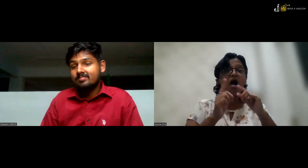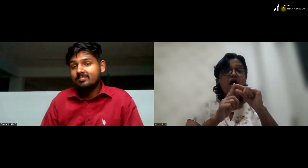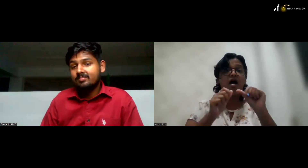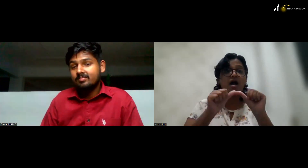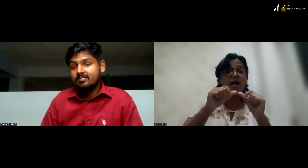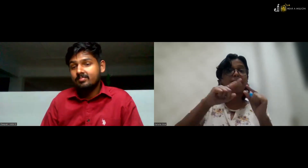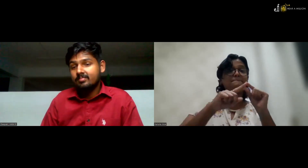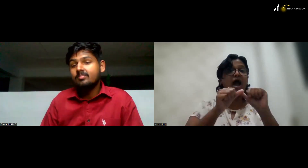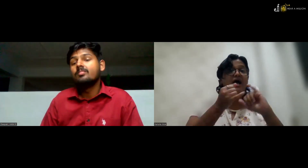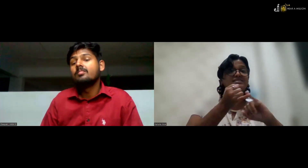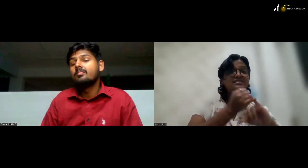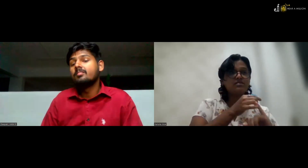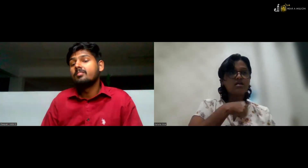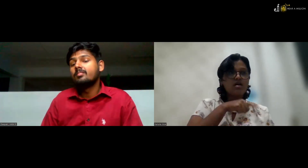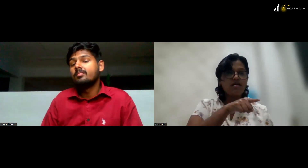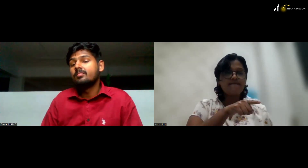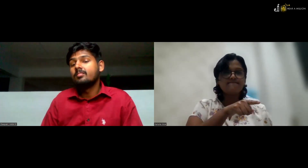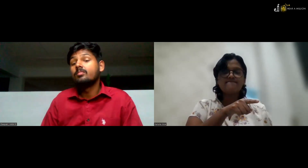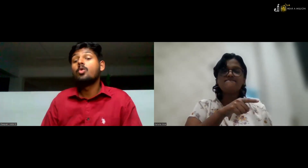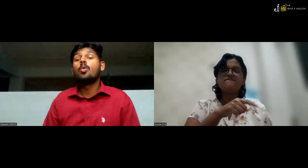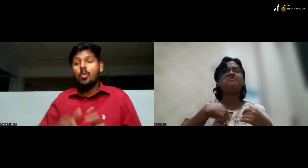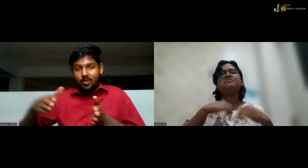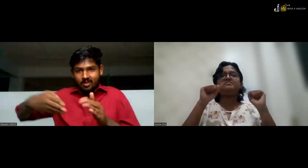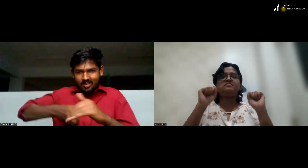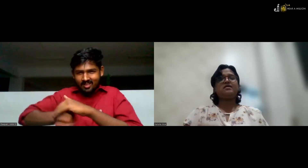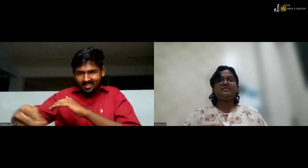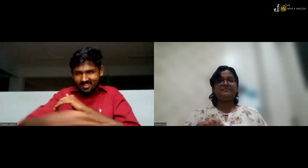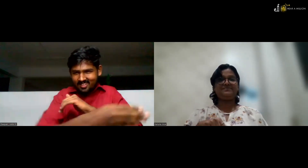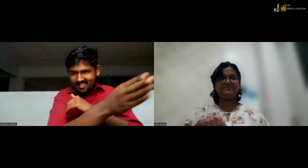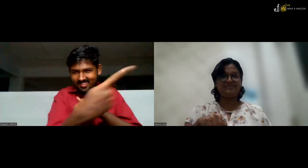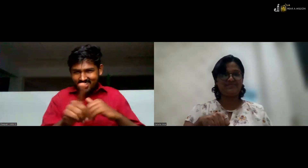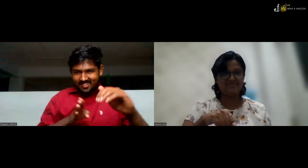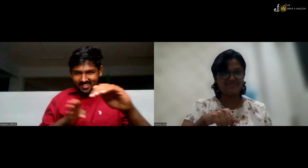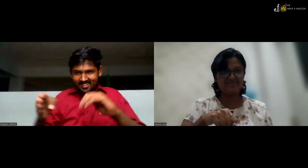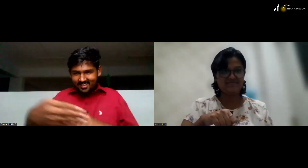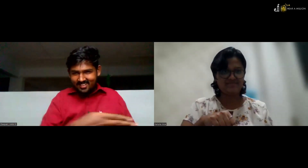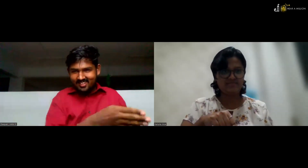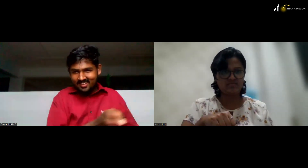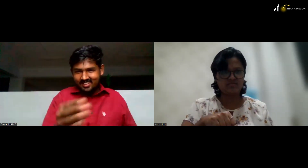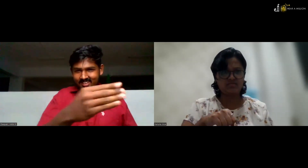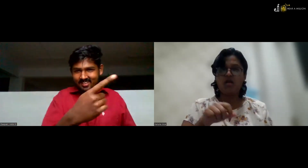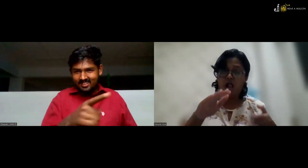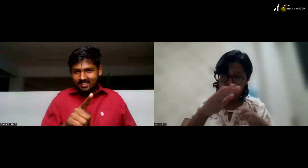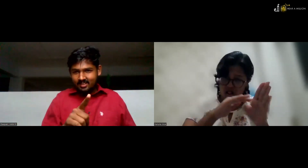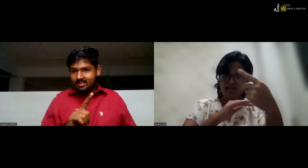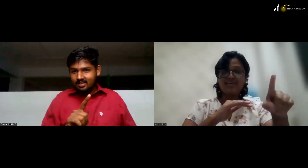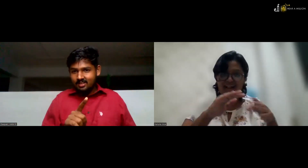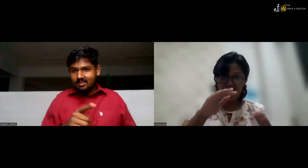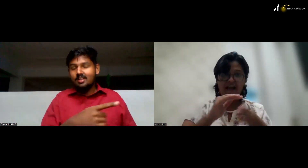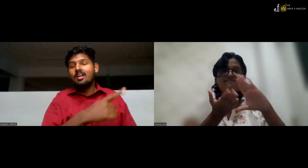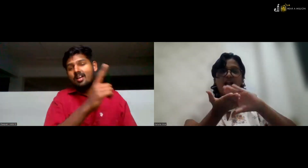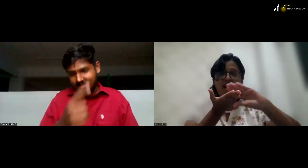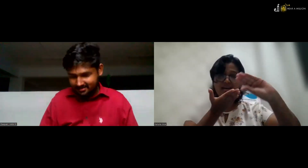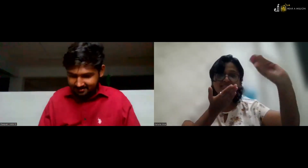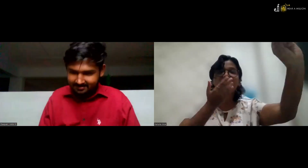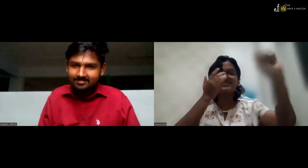Manali. And near to that, there is a place named as, sorry, I skipped the name. And there I wanted to go on a trek,